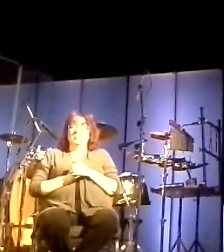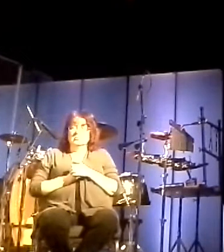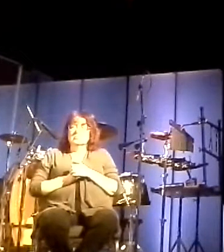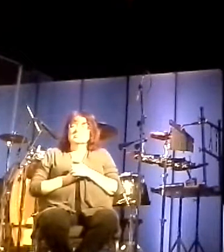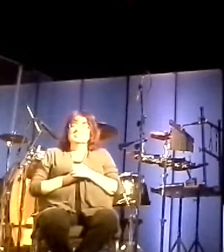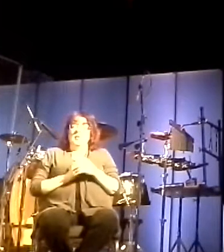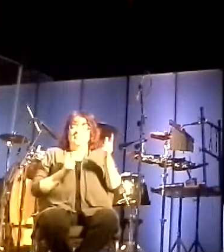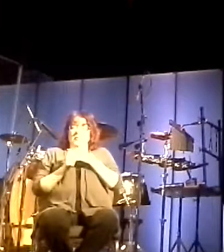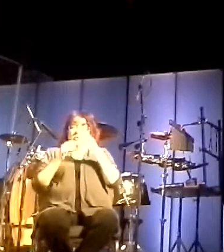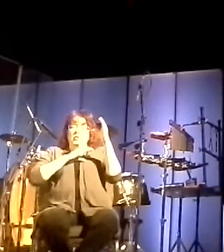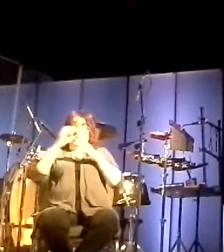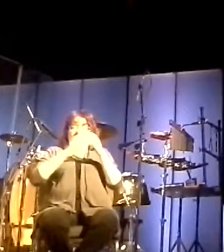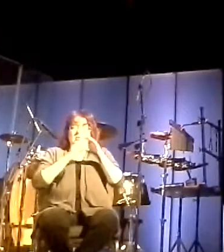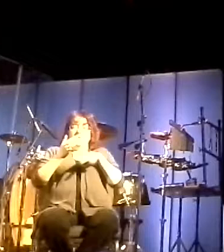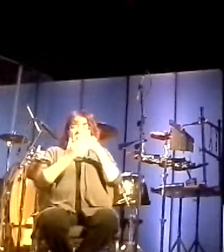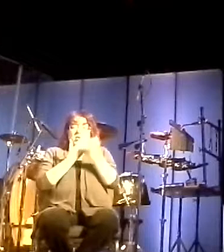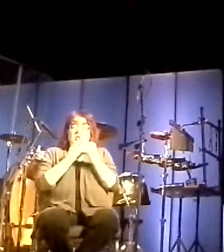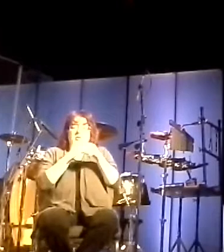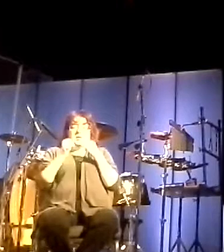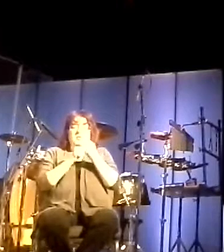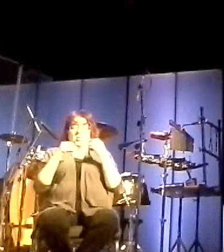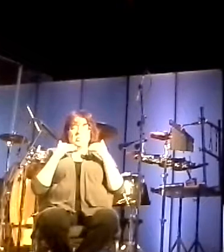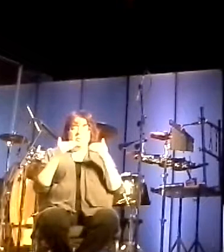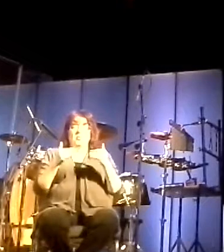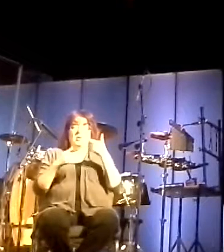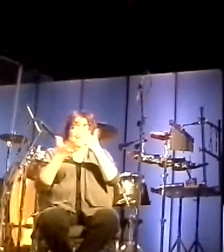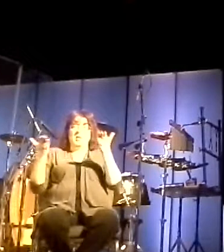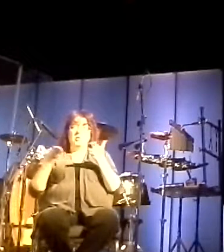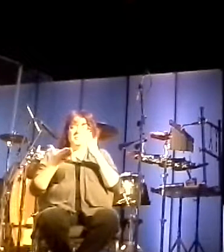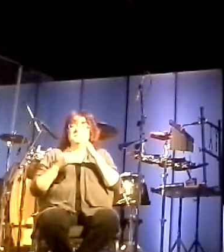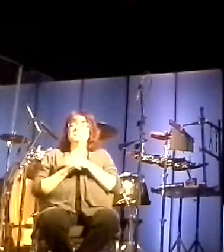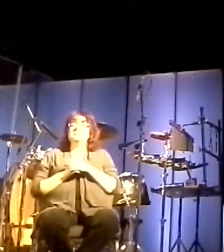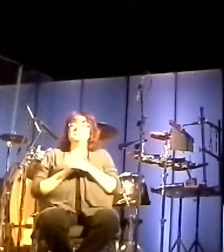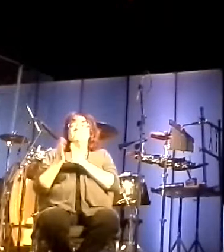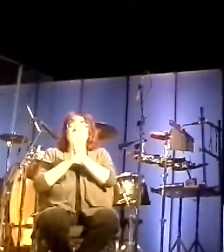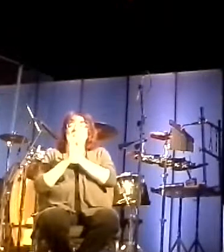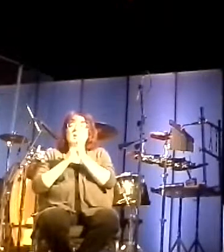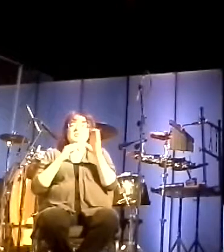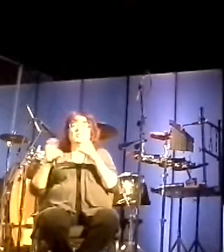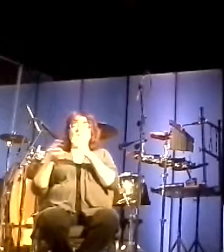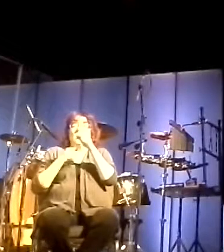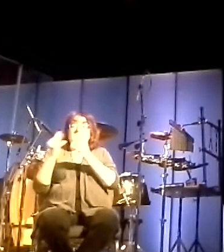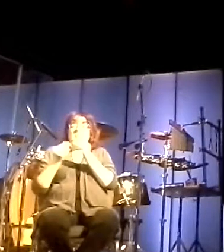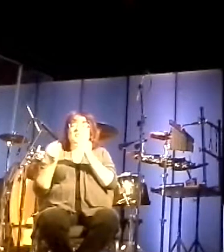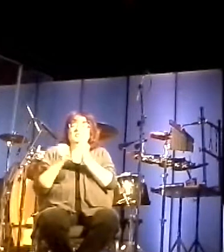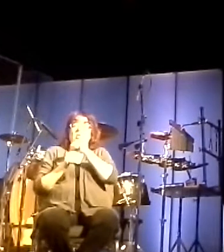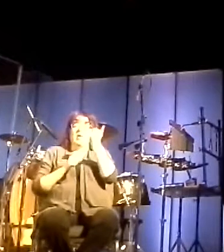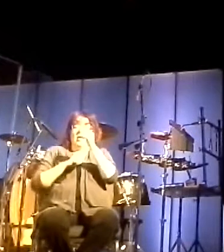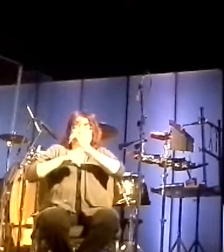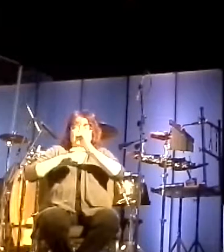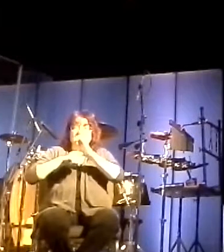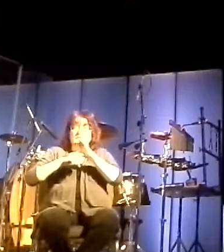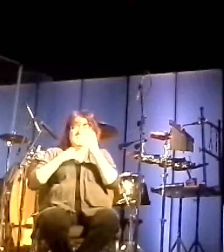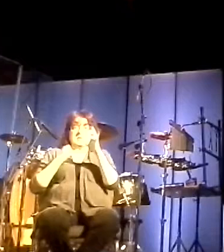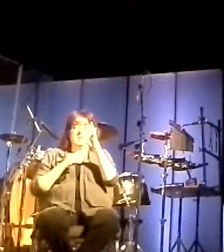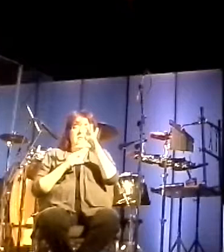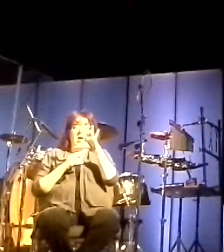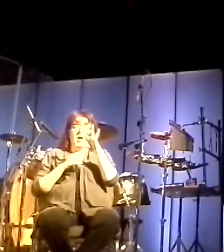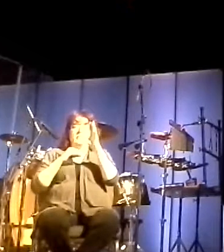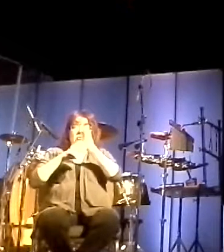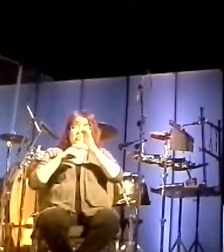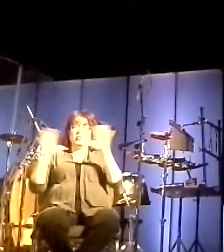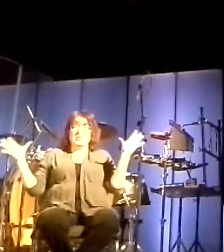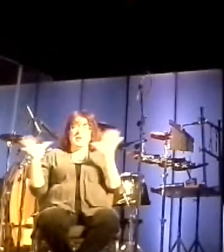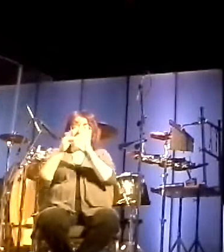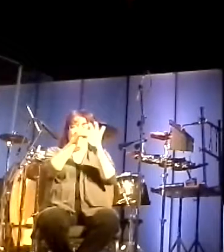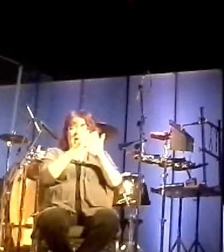doing that with our first construction project this year as we move forward on this campus. We have a passion to do missions with other churches. Now 75 plus churches